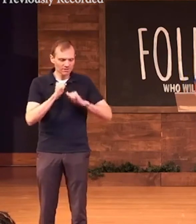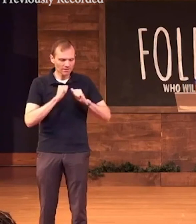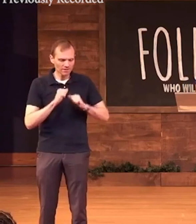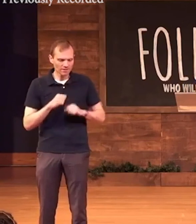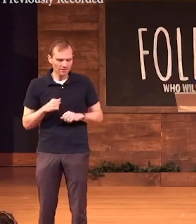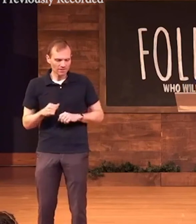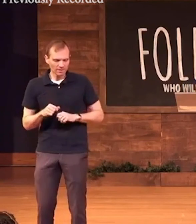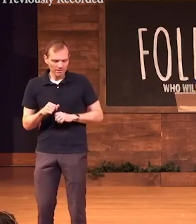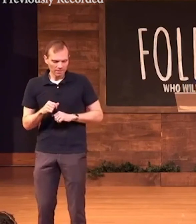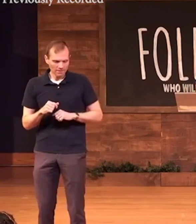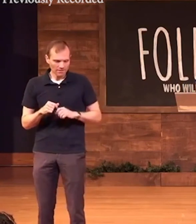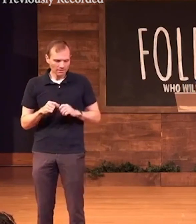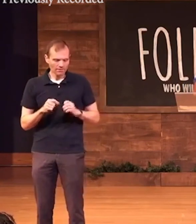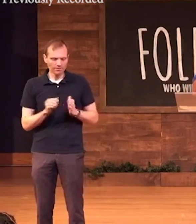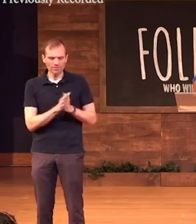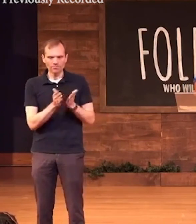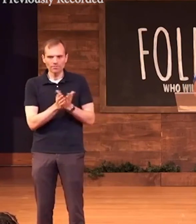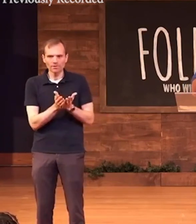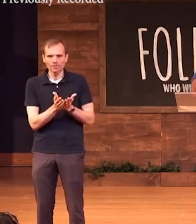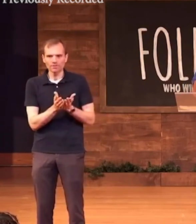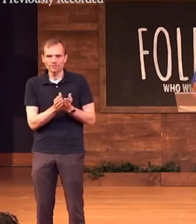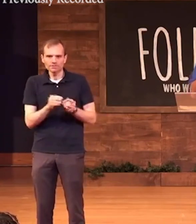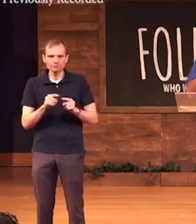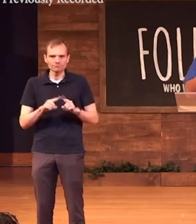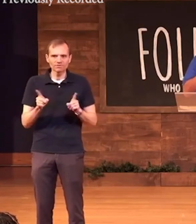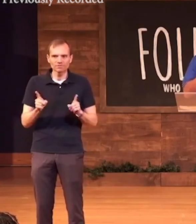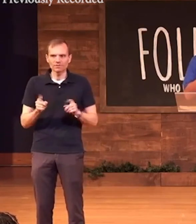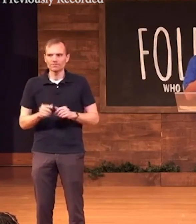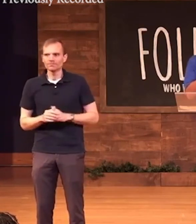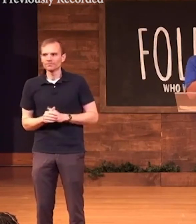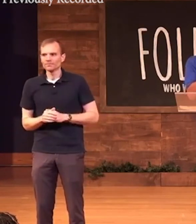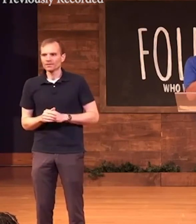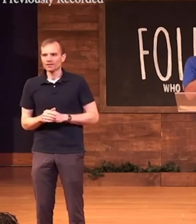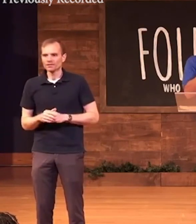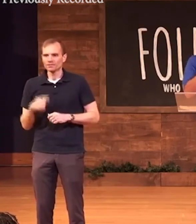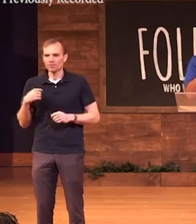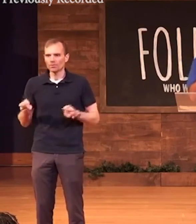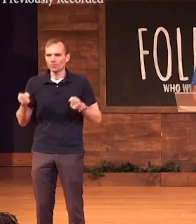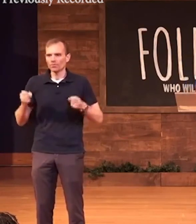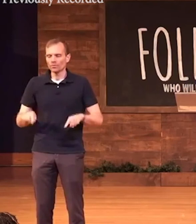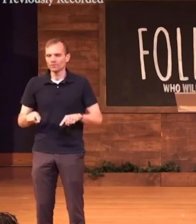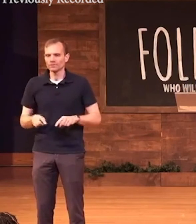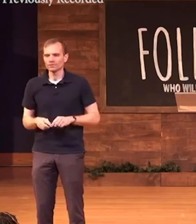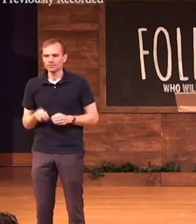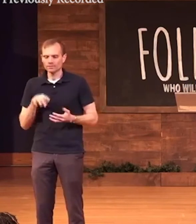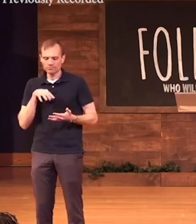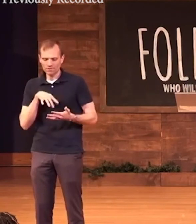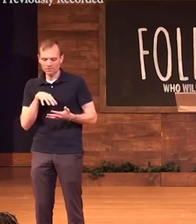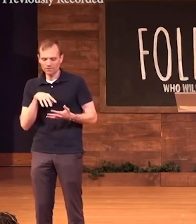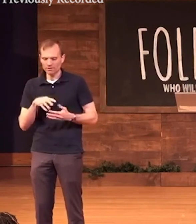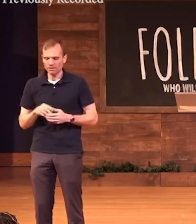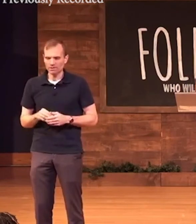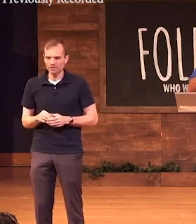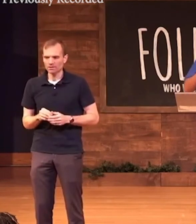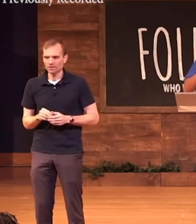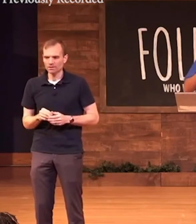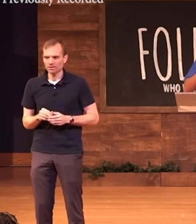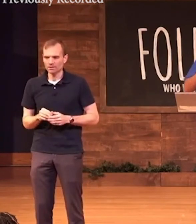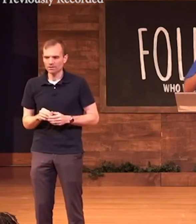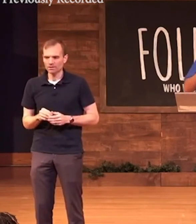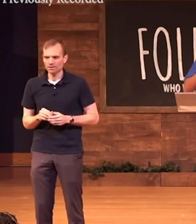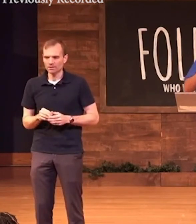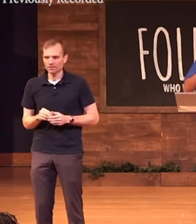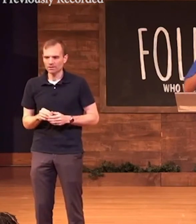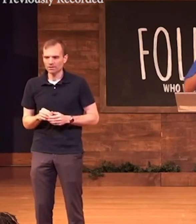organics, you'll notice that everything sort of follows cycles. Anything that grows must decay. Anything that